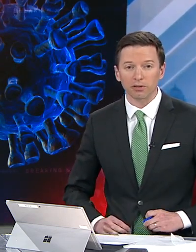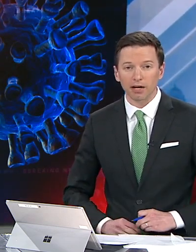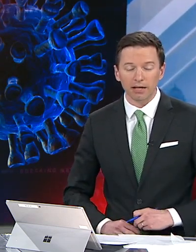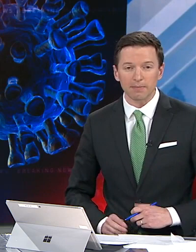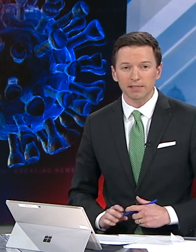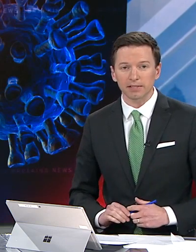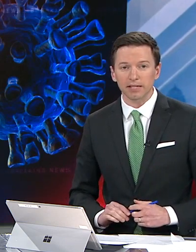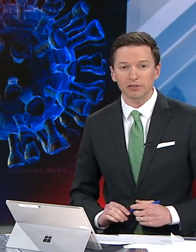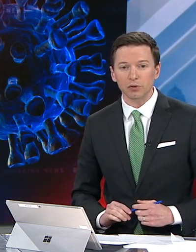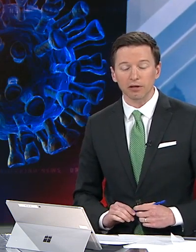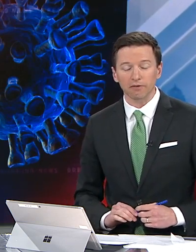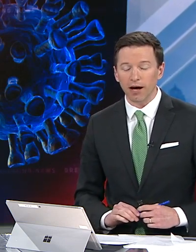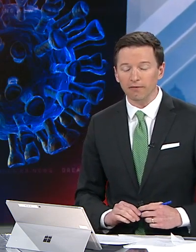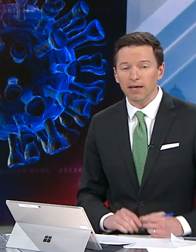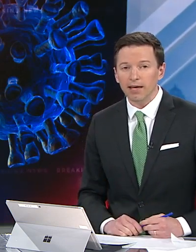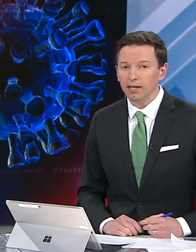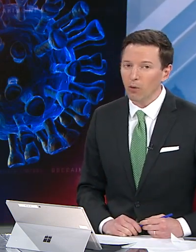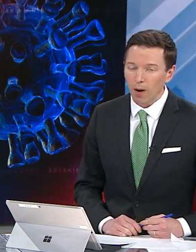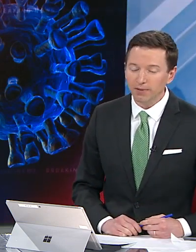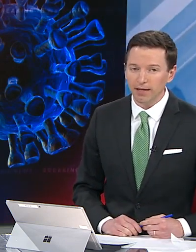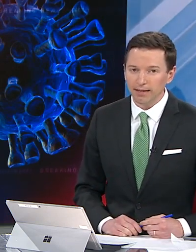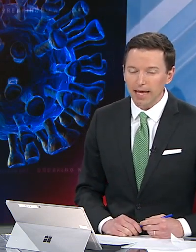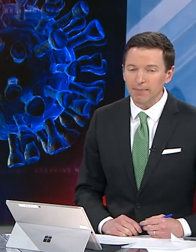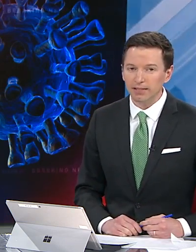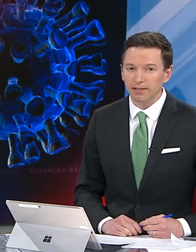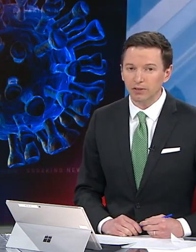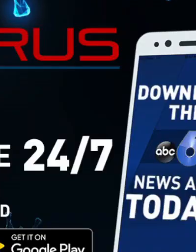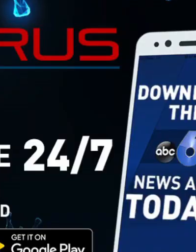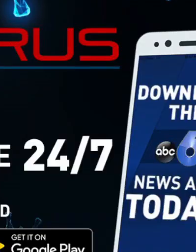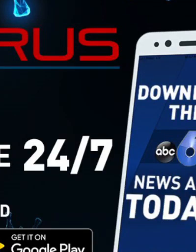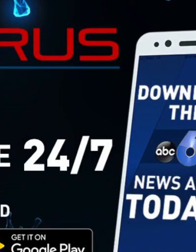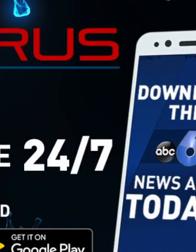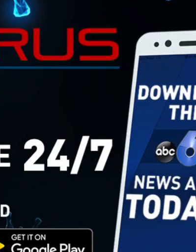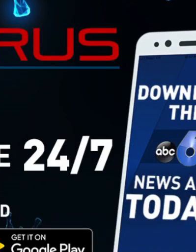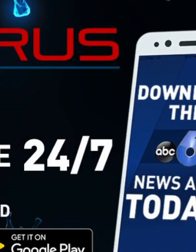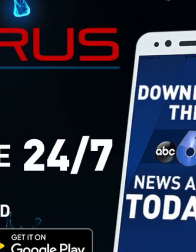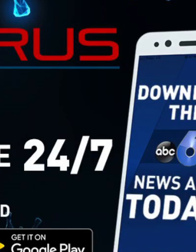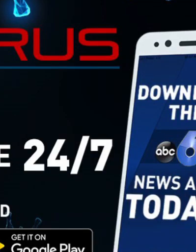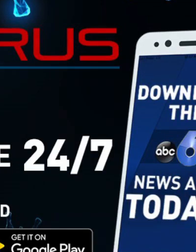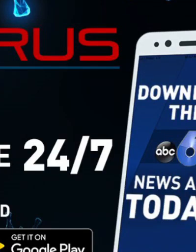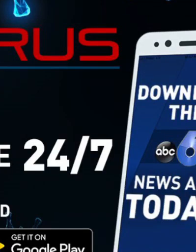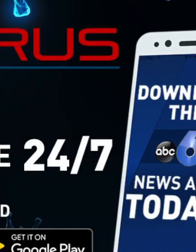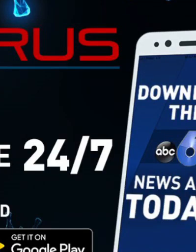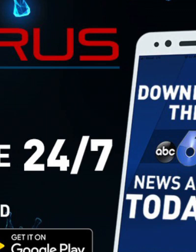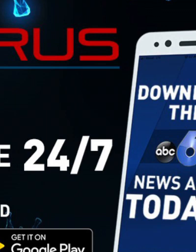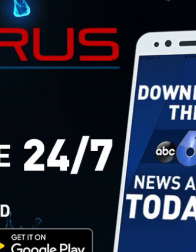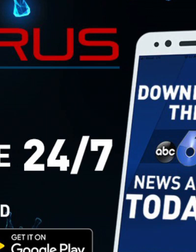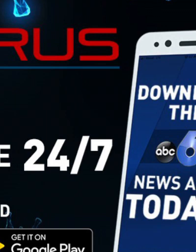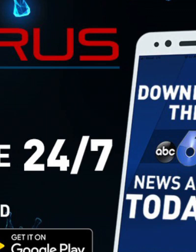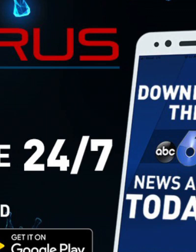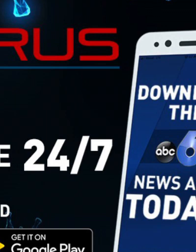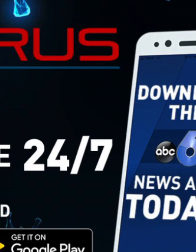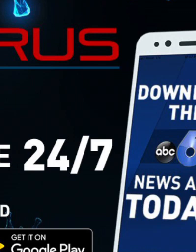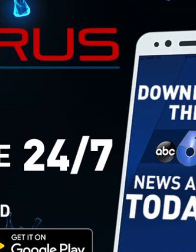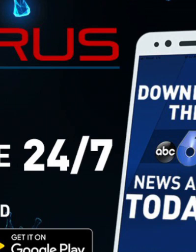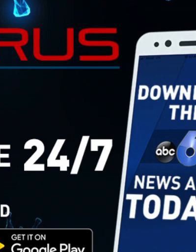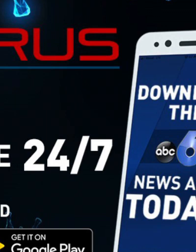full report tonight on ABC 6 News at 5. And our website, abc6onyourside.com, is being updated around the clock.